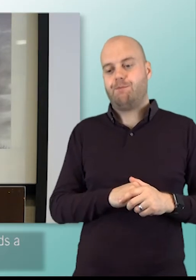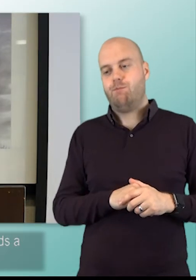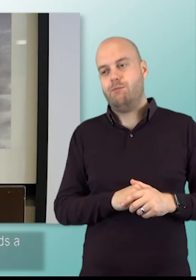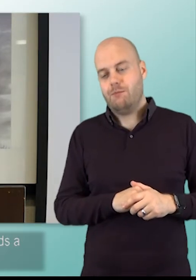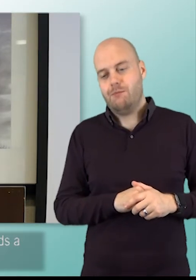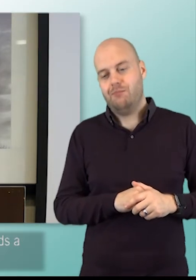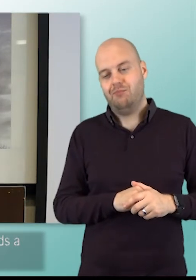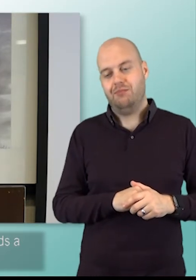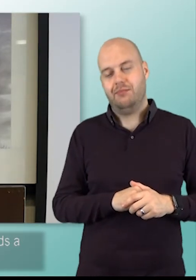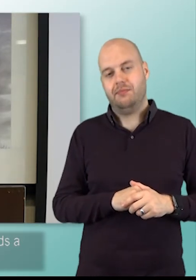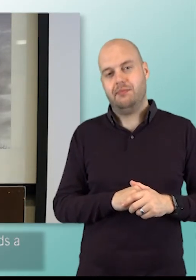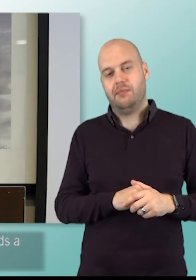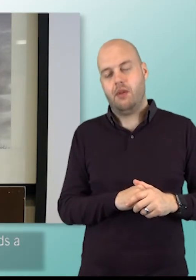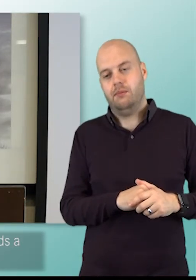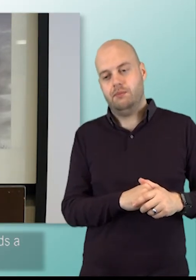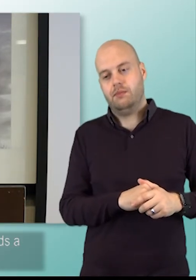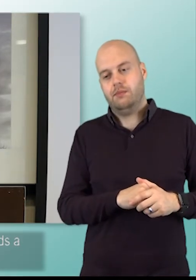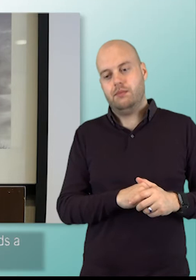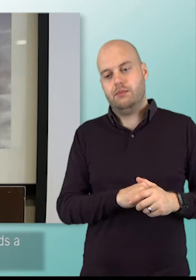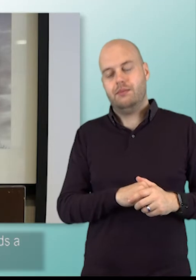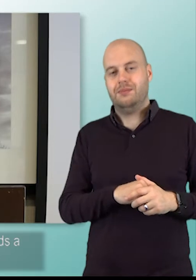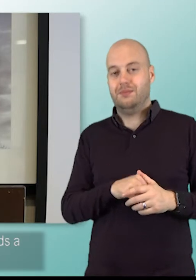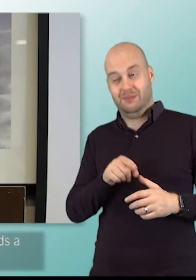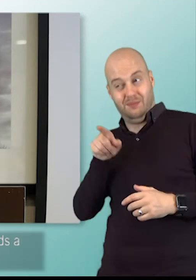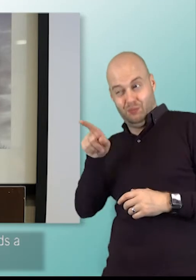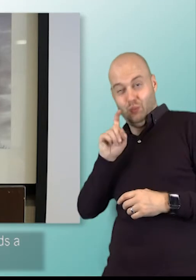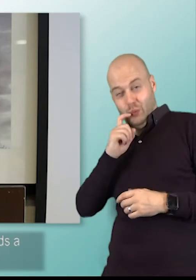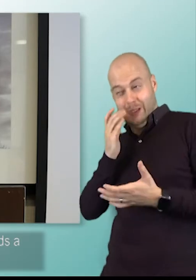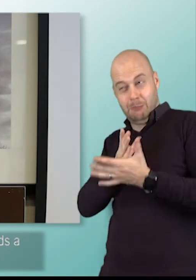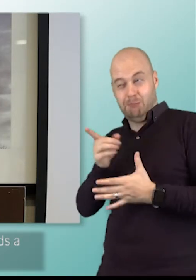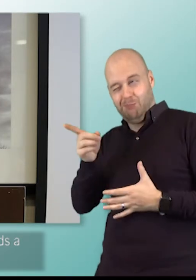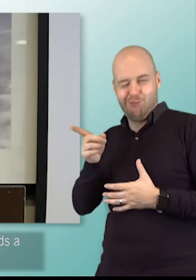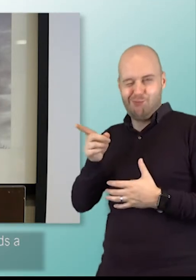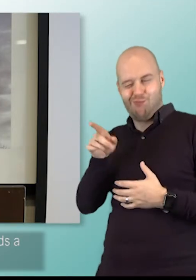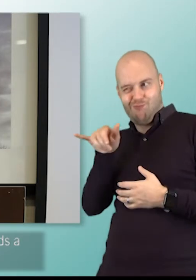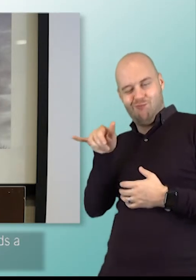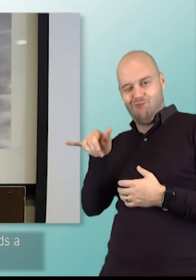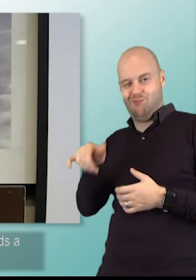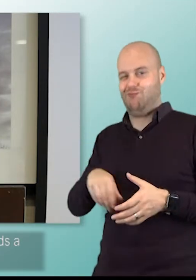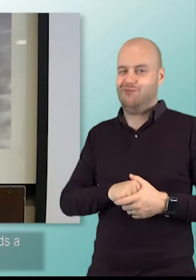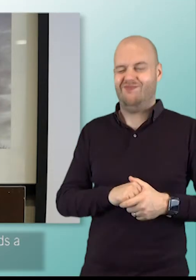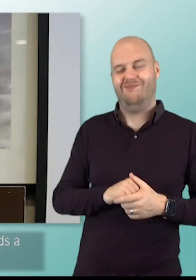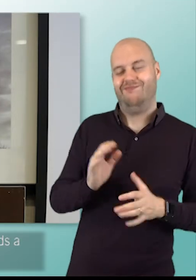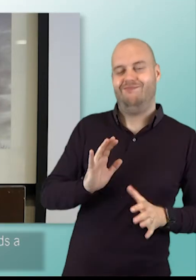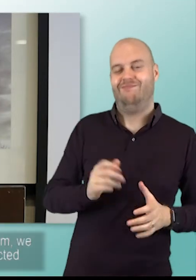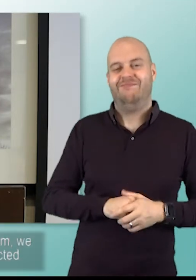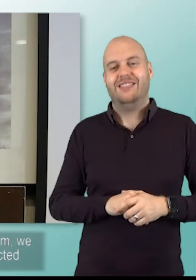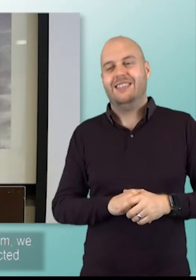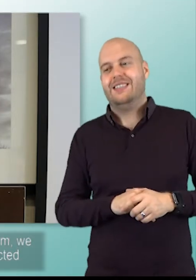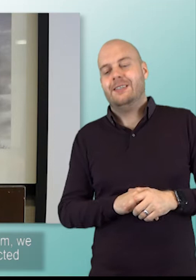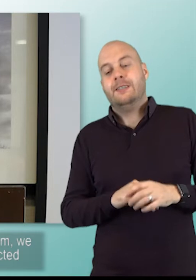Allegedly. Allegedly, we should say, yes. We should, well, don't know about